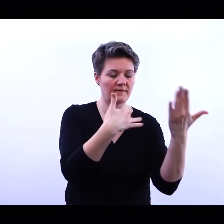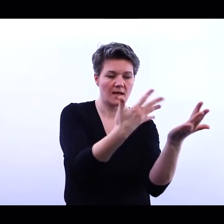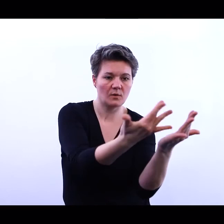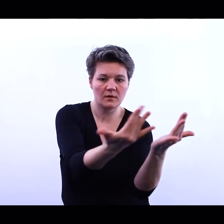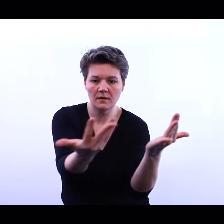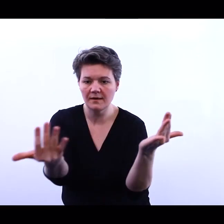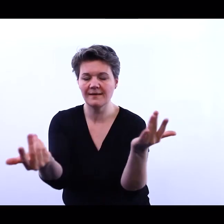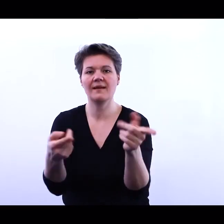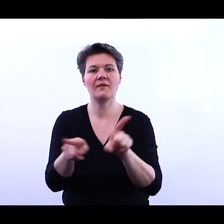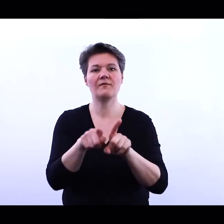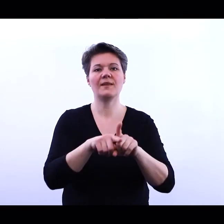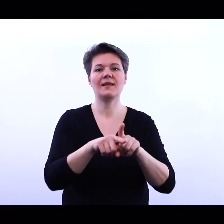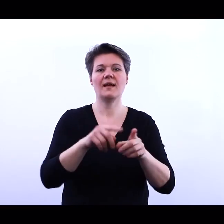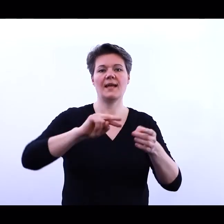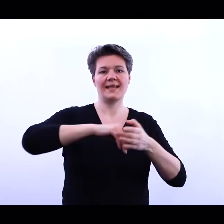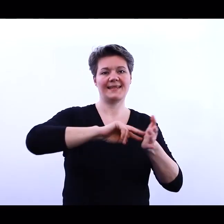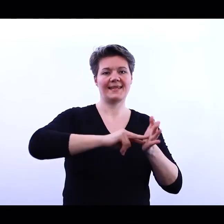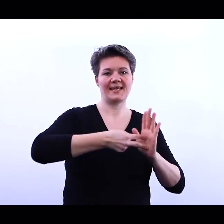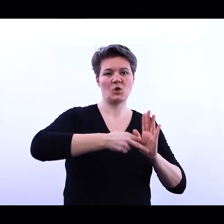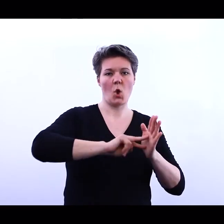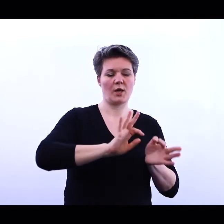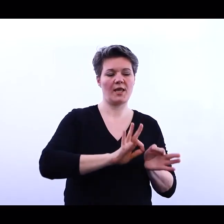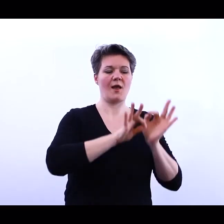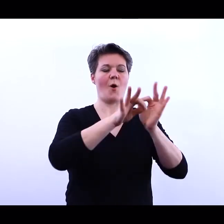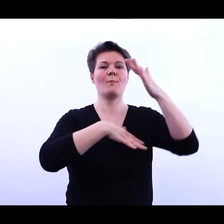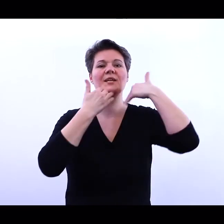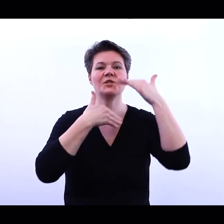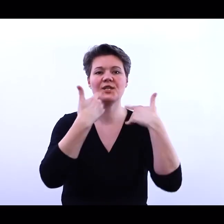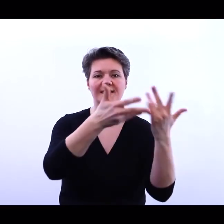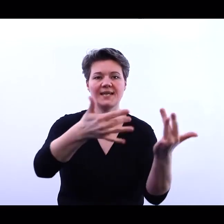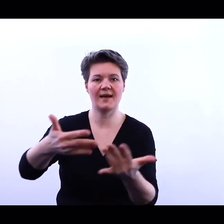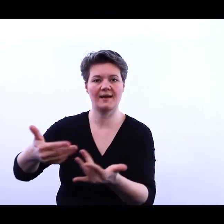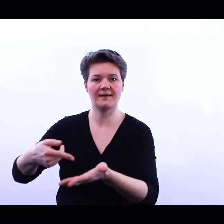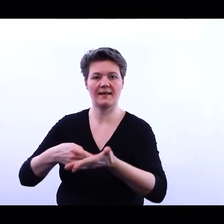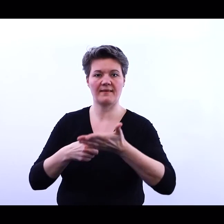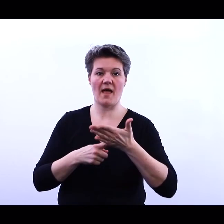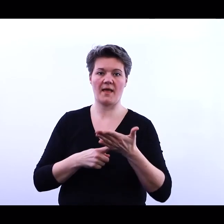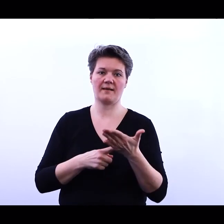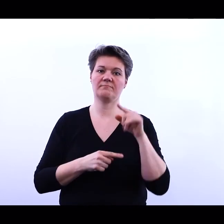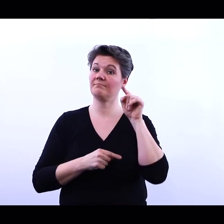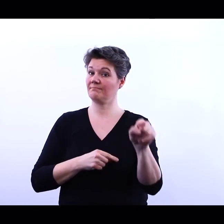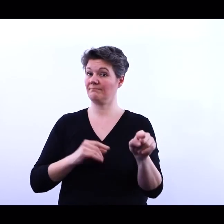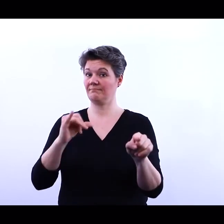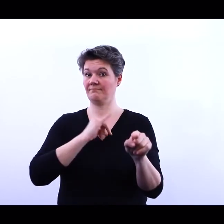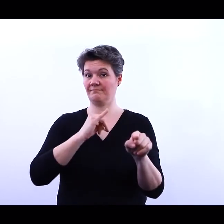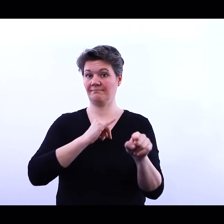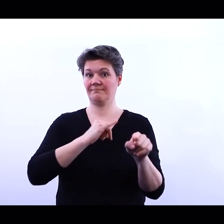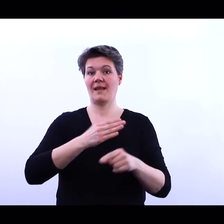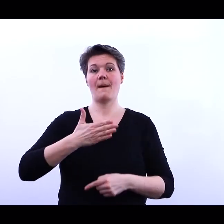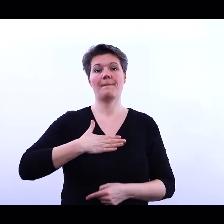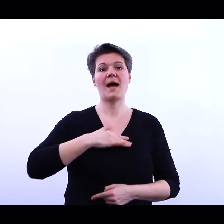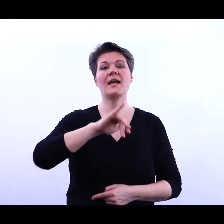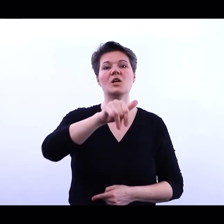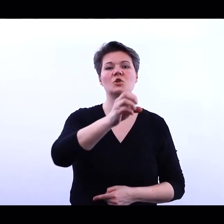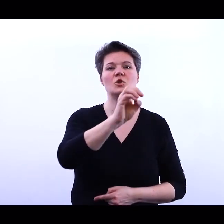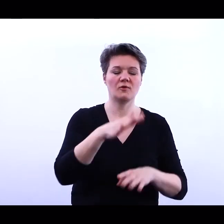tell stories in technology and with technology. And technology is certainly part of their story. So My Joy is Heavy